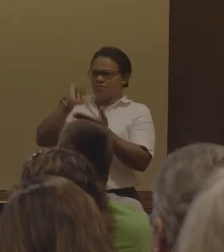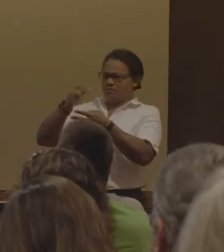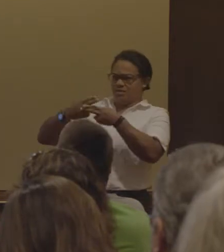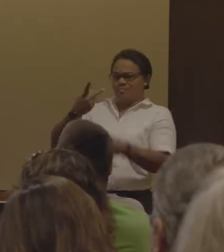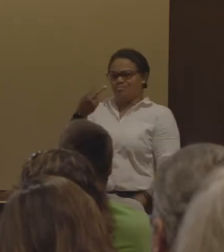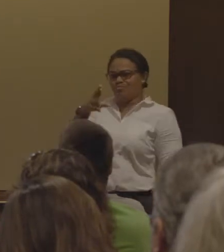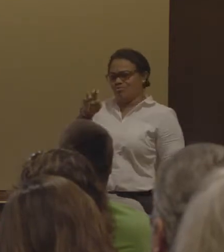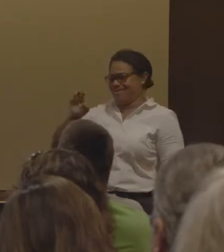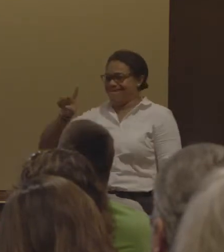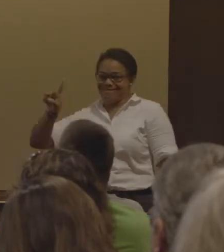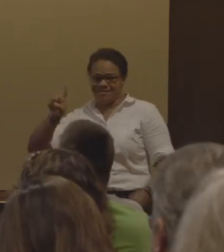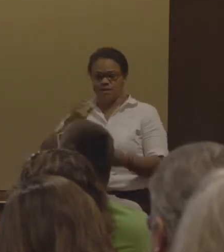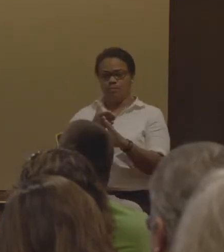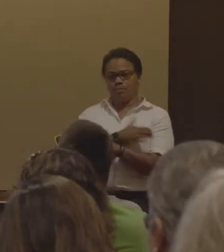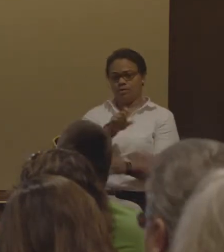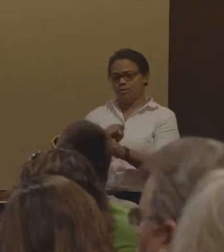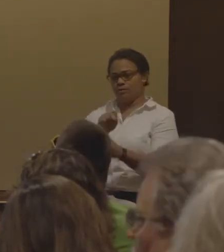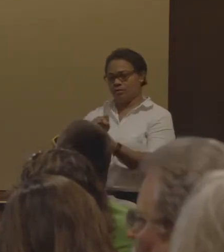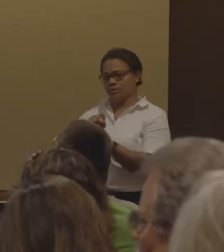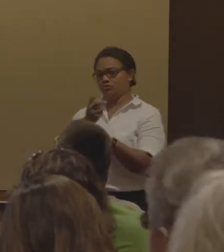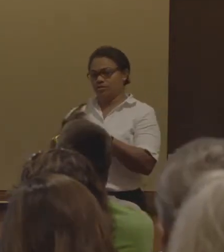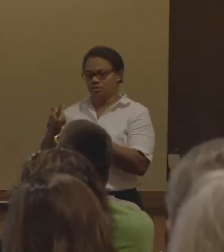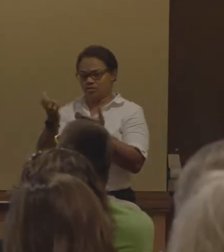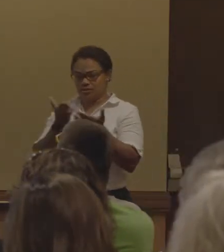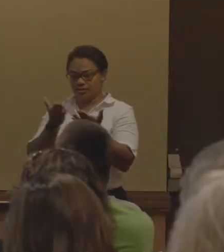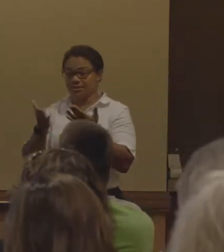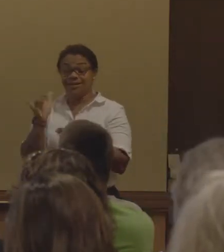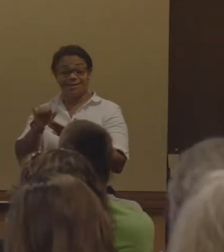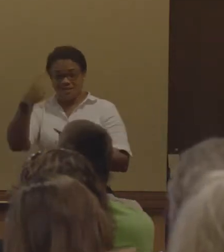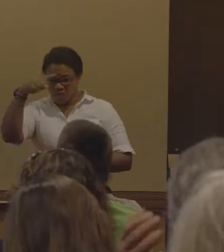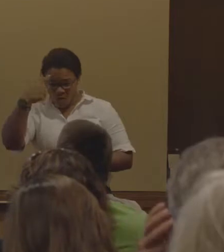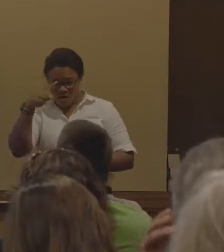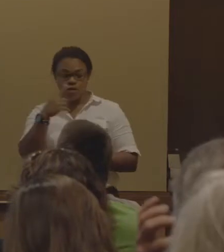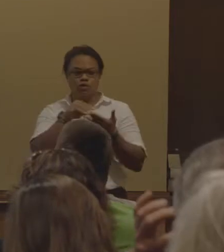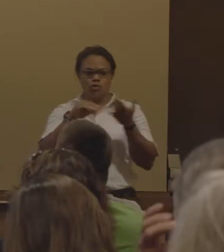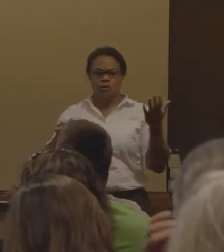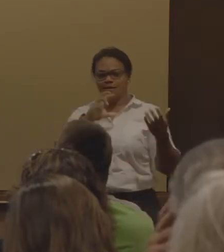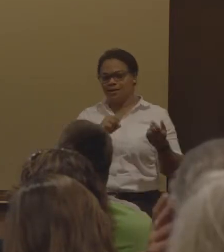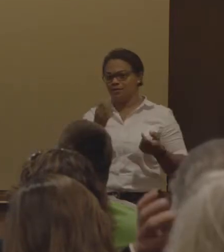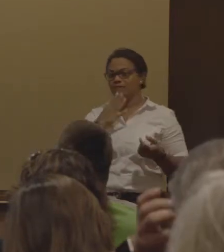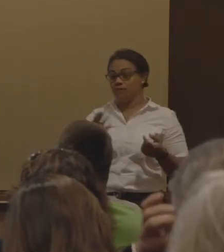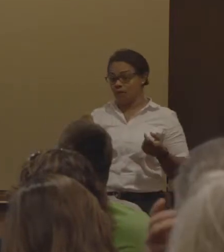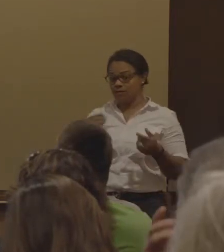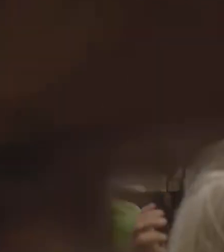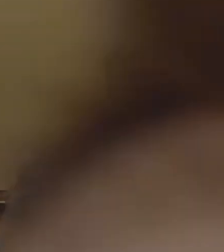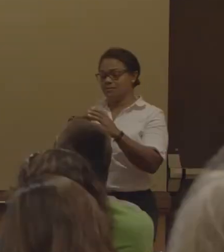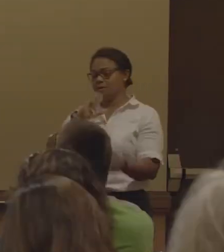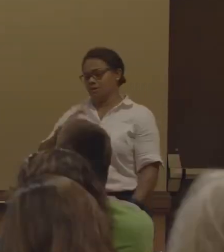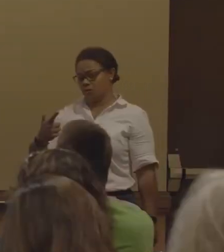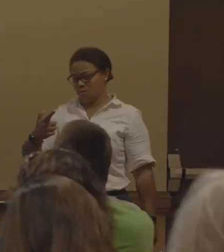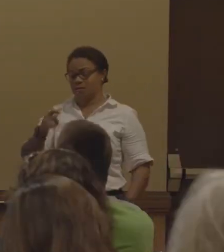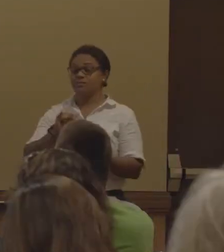pre-ETS, but it's pre-employment transition services. And this is for students age 14 to 21. That